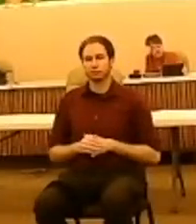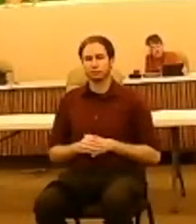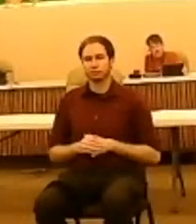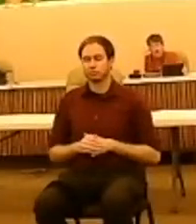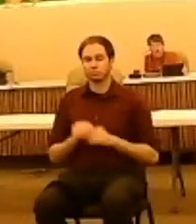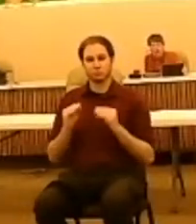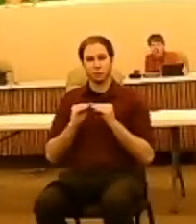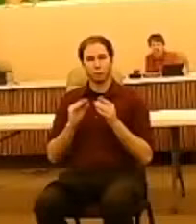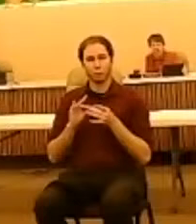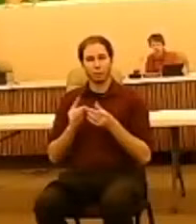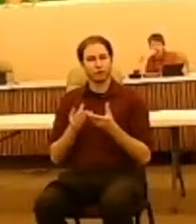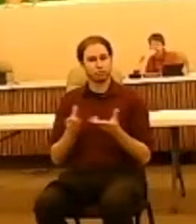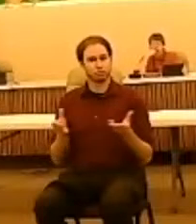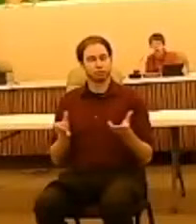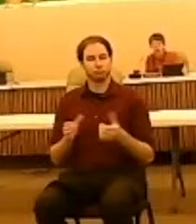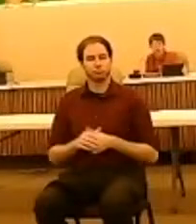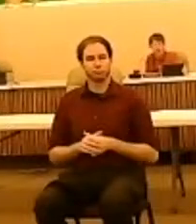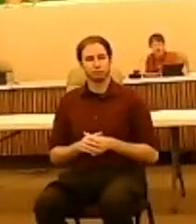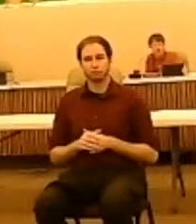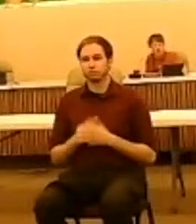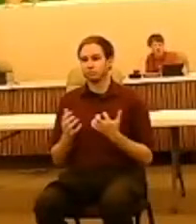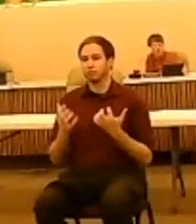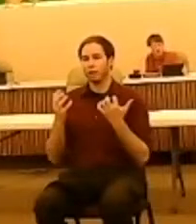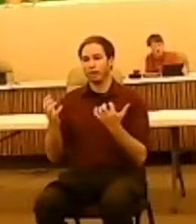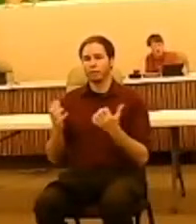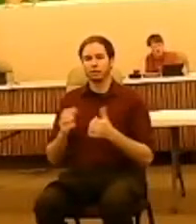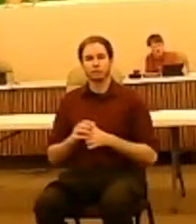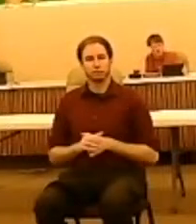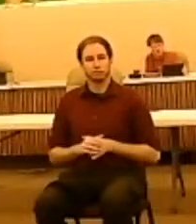Any further comment? Anything from the public?